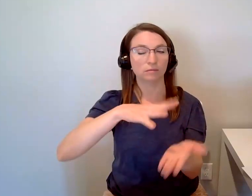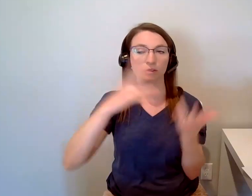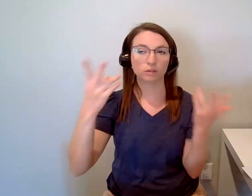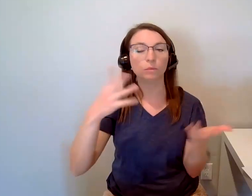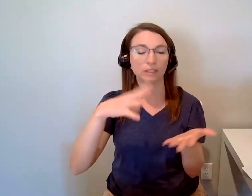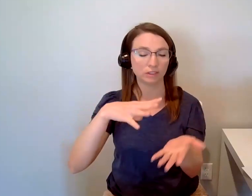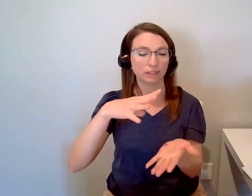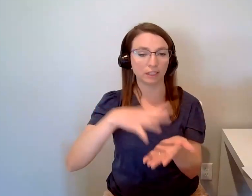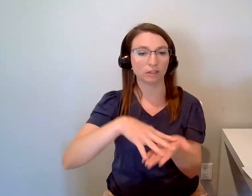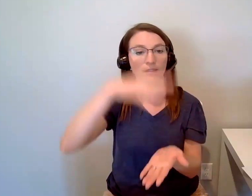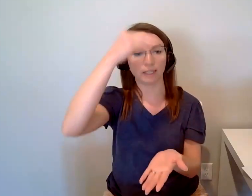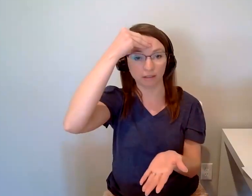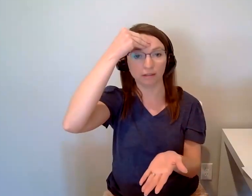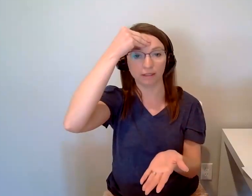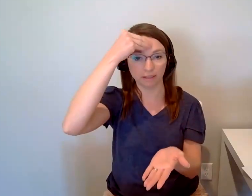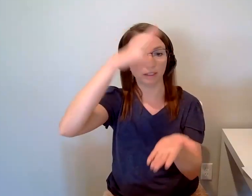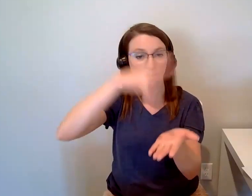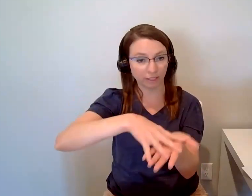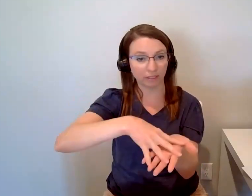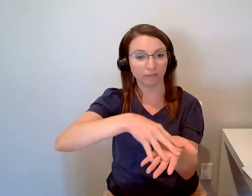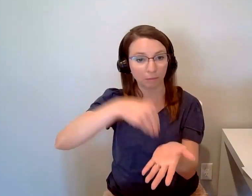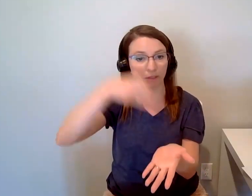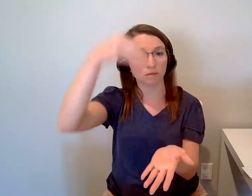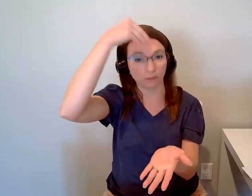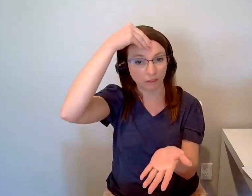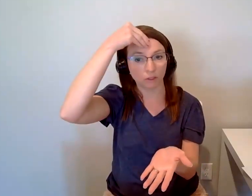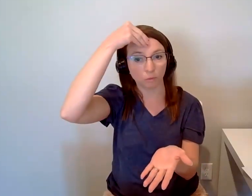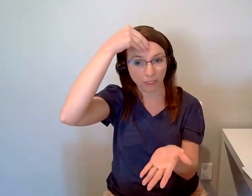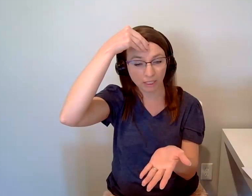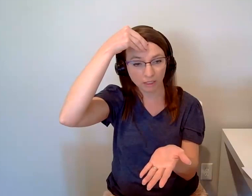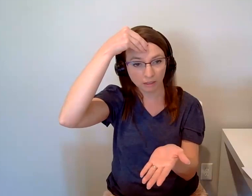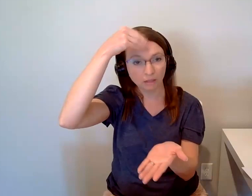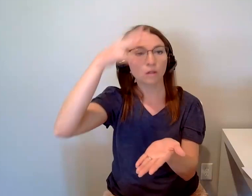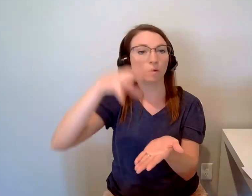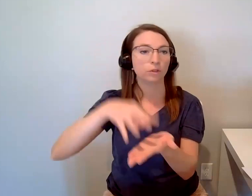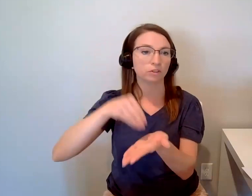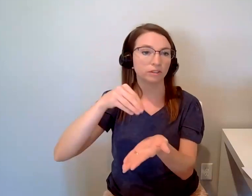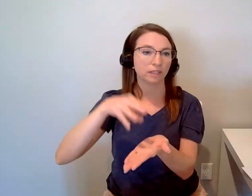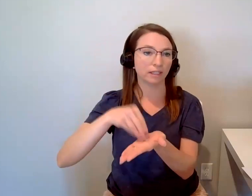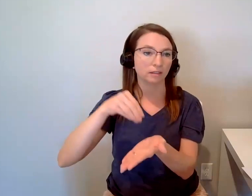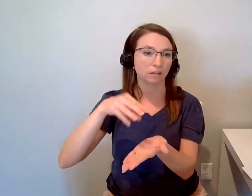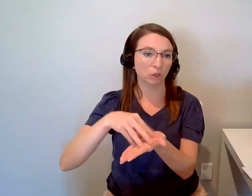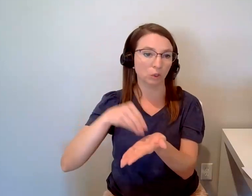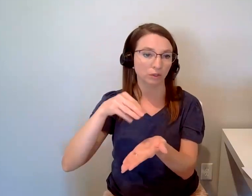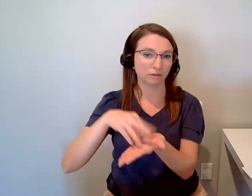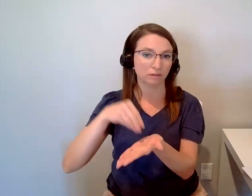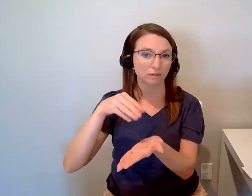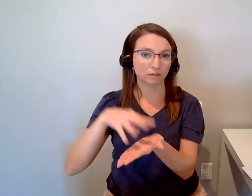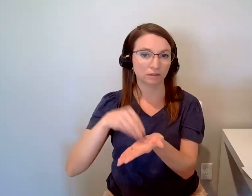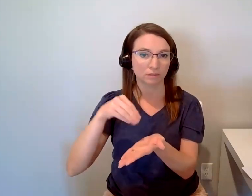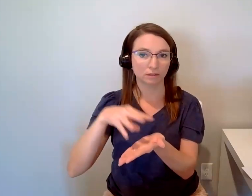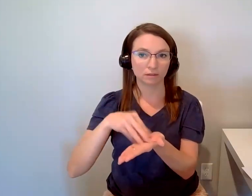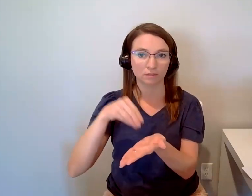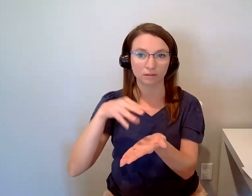there's two ways you can sign. You can sign like this, like you're taking information and putting it in your brain, or you can just sign learn.